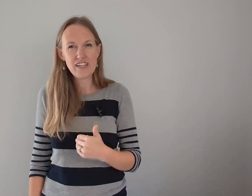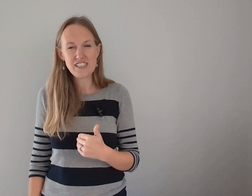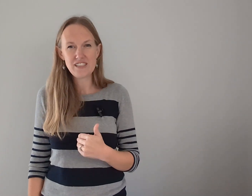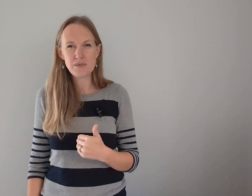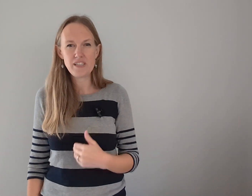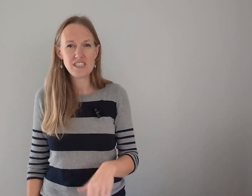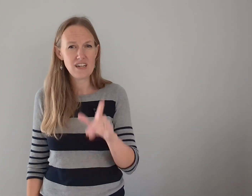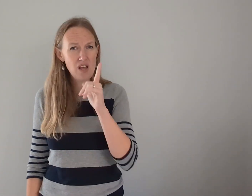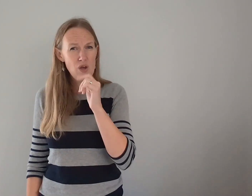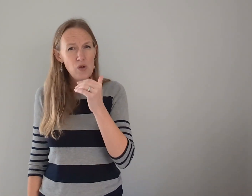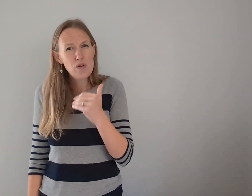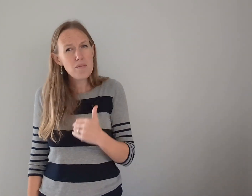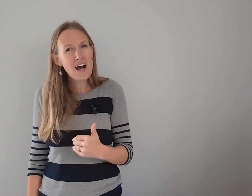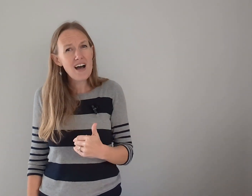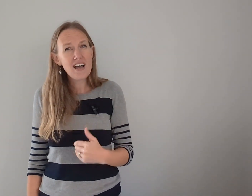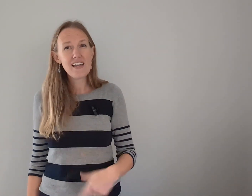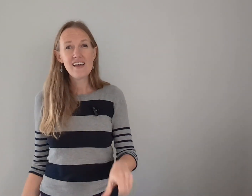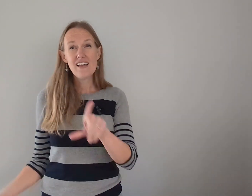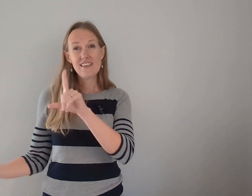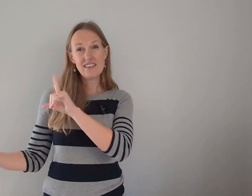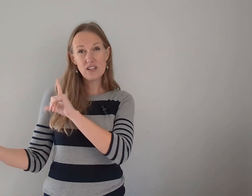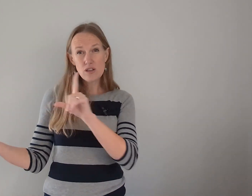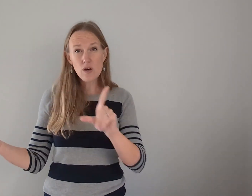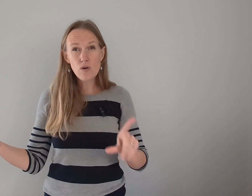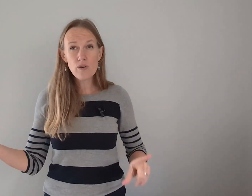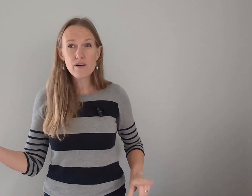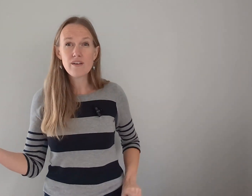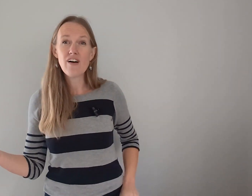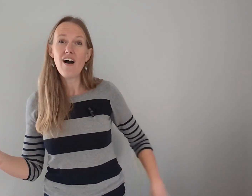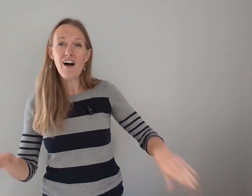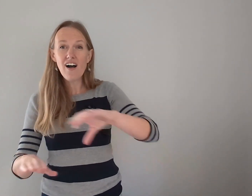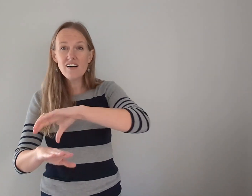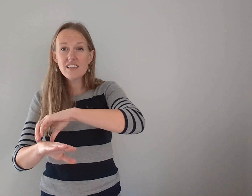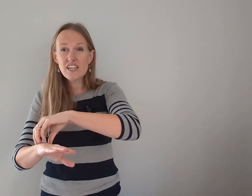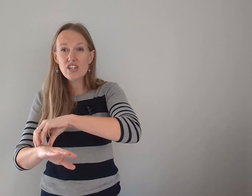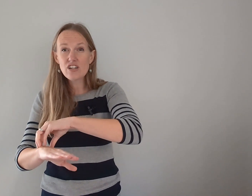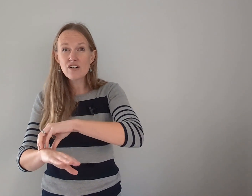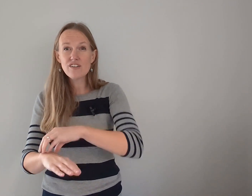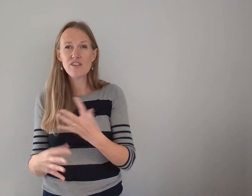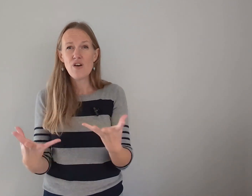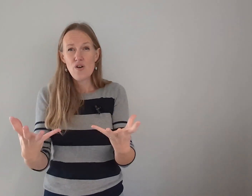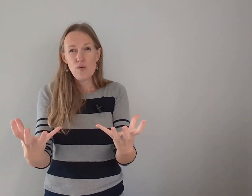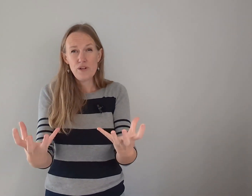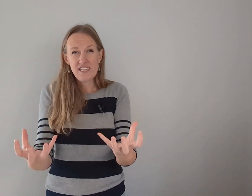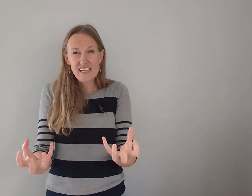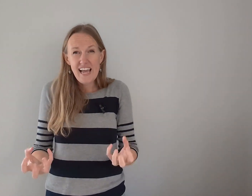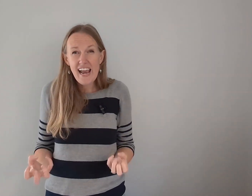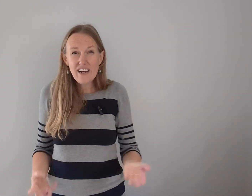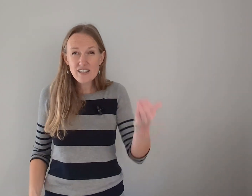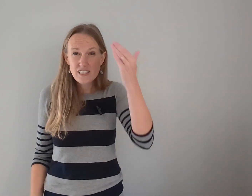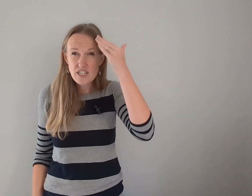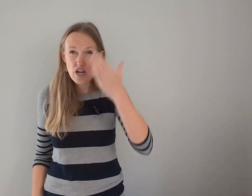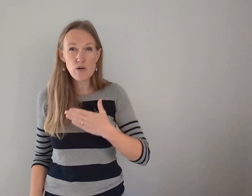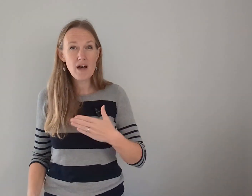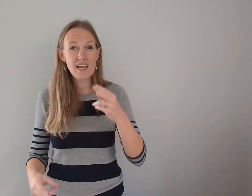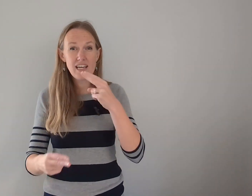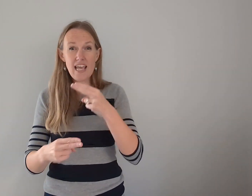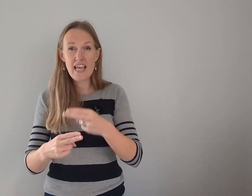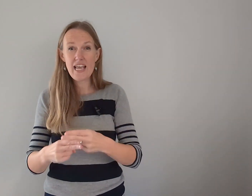facial expression. Who am I that the Lord of all the earth would care to know my